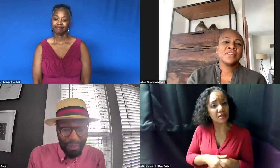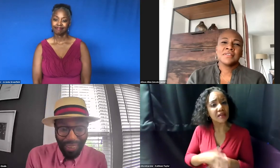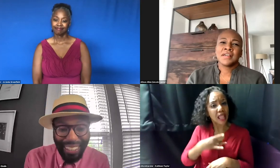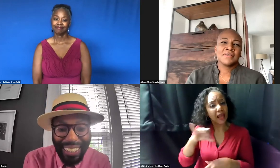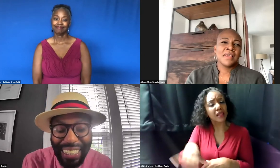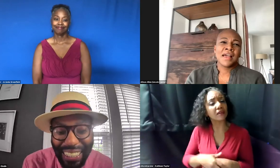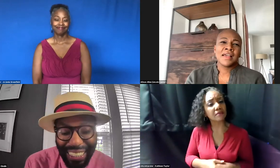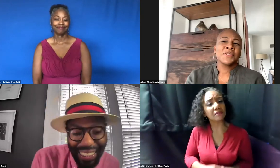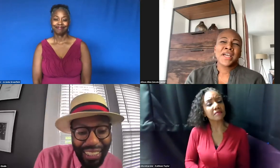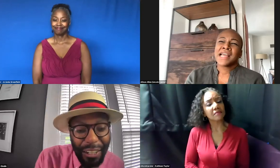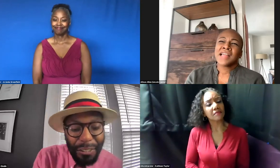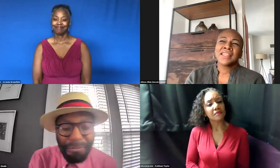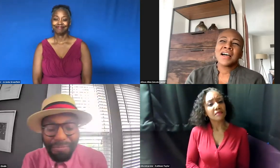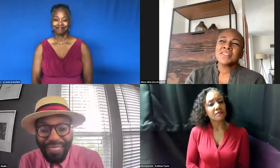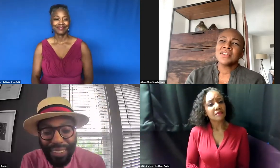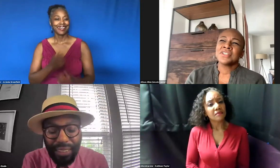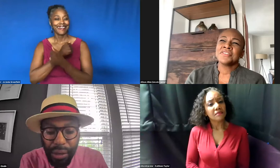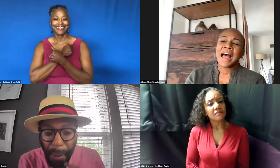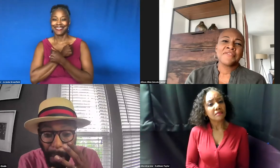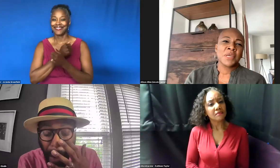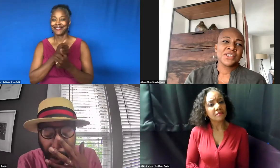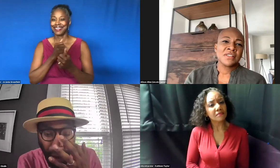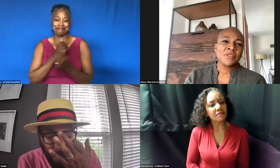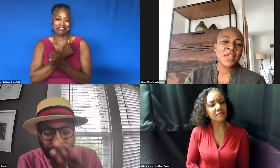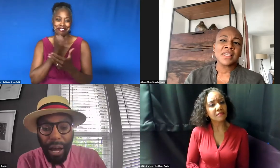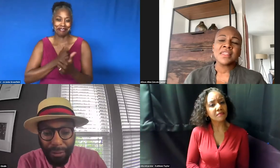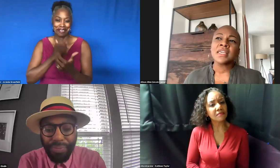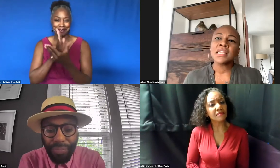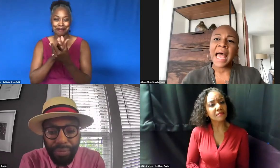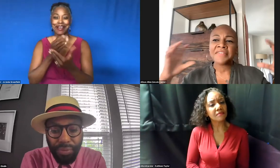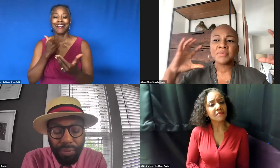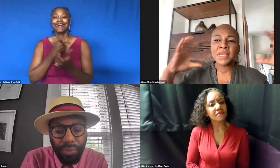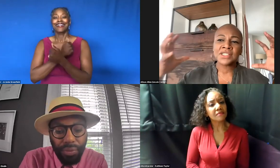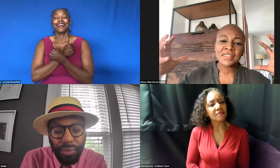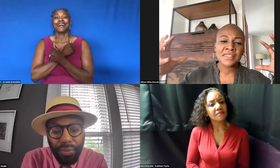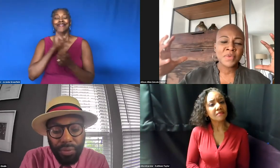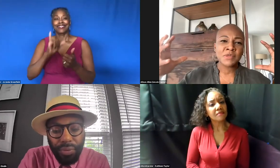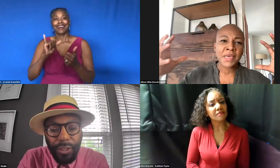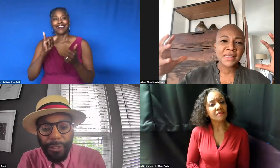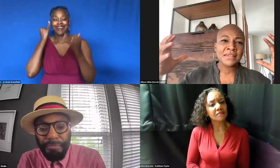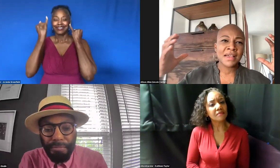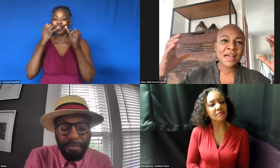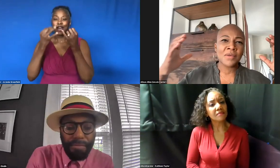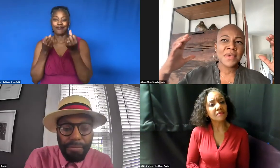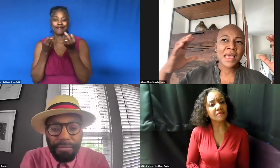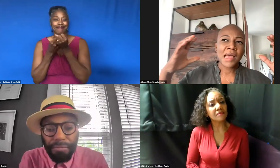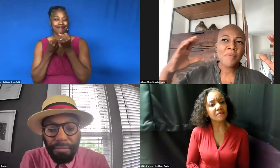helpful. I love this notion of affirmations because I think the affirmations in some